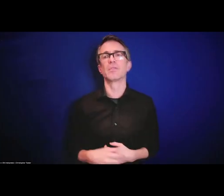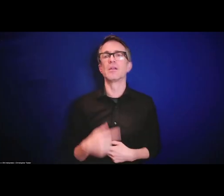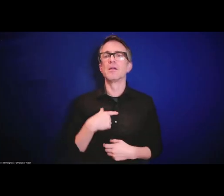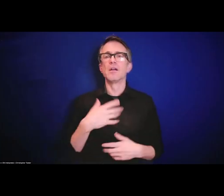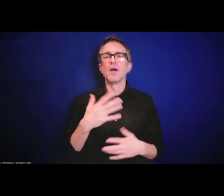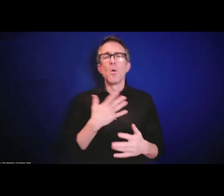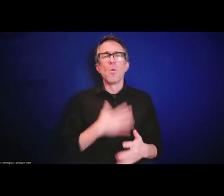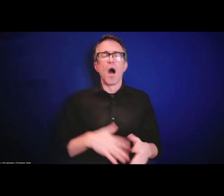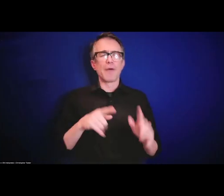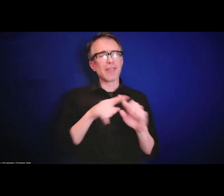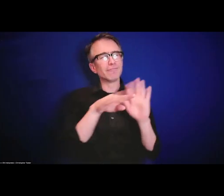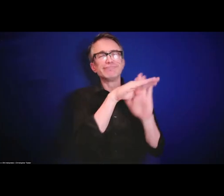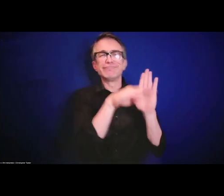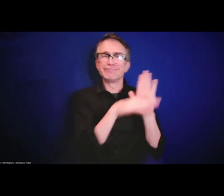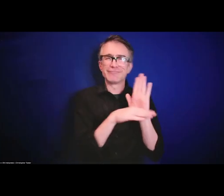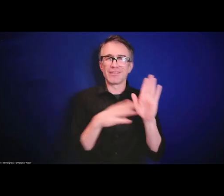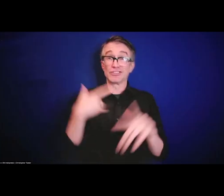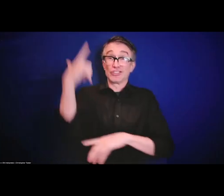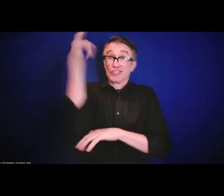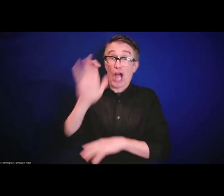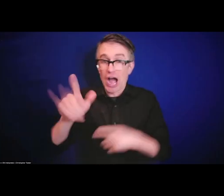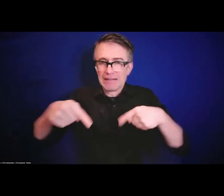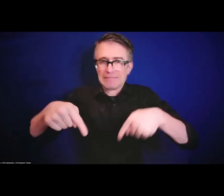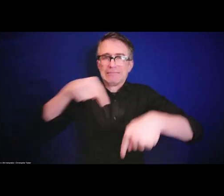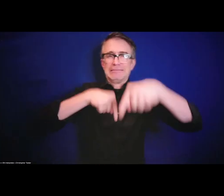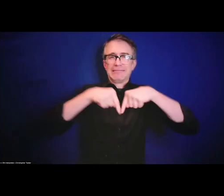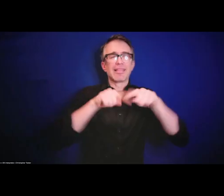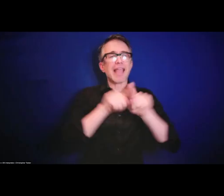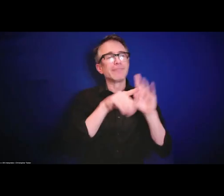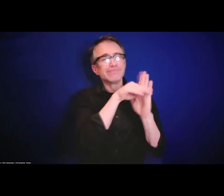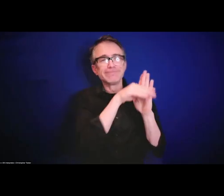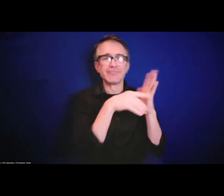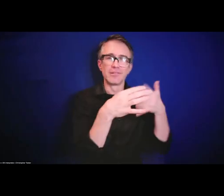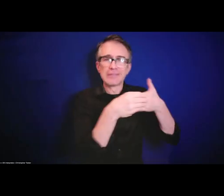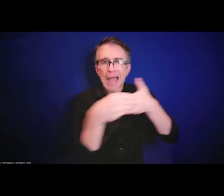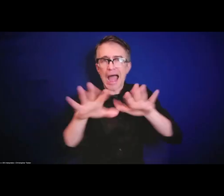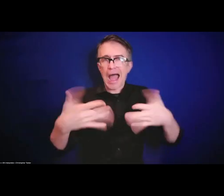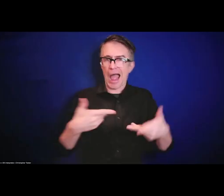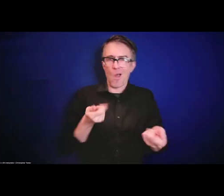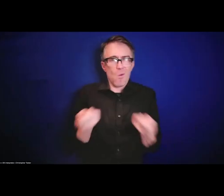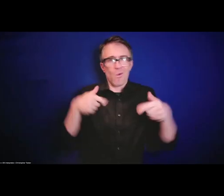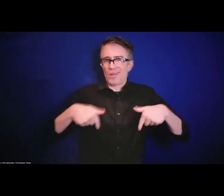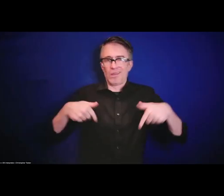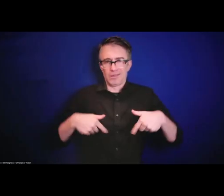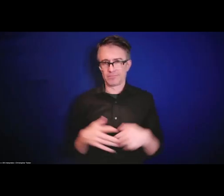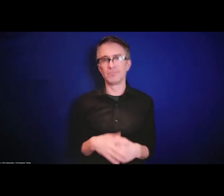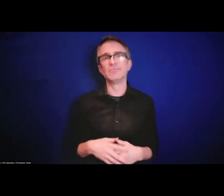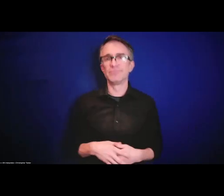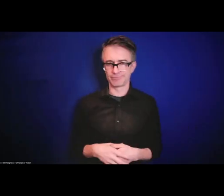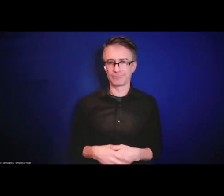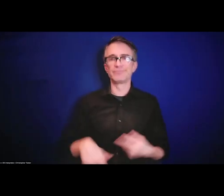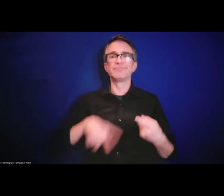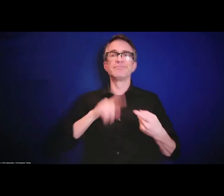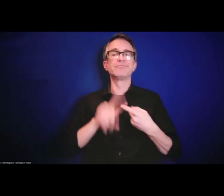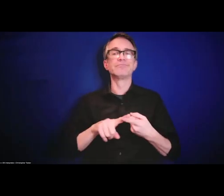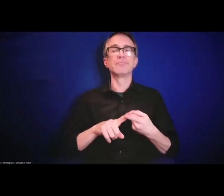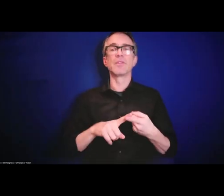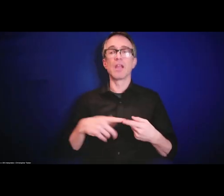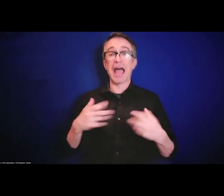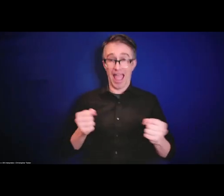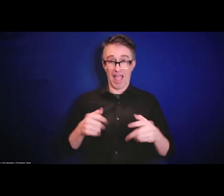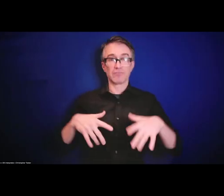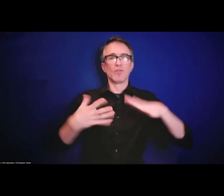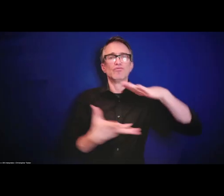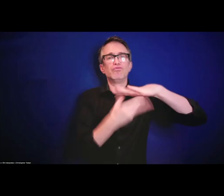being recorded, and the recording will be shared after the event. International sign interpretation and